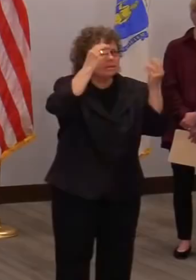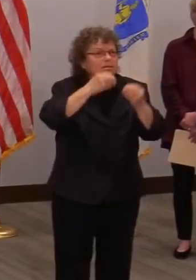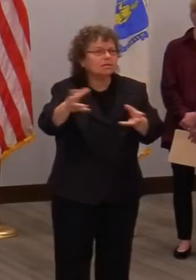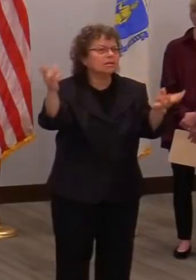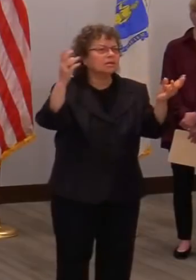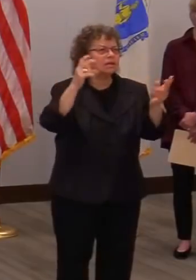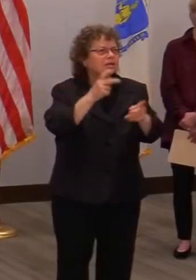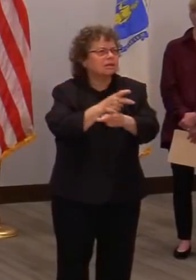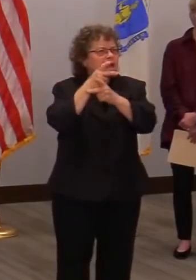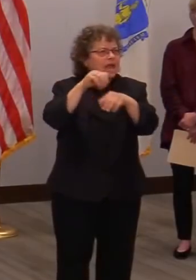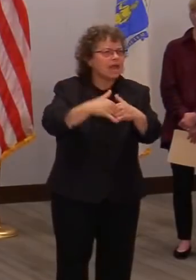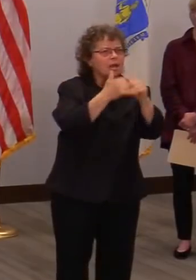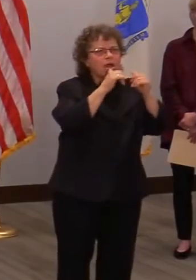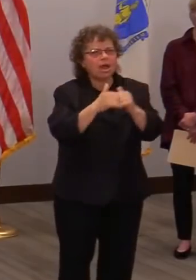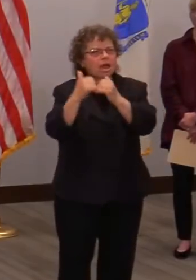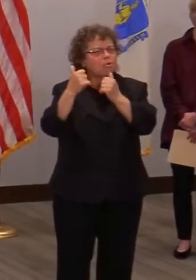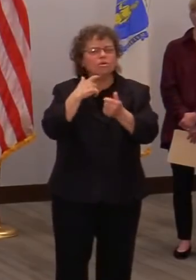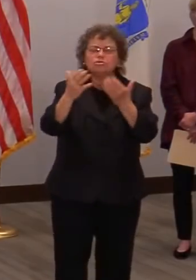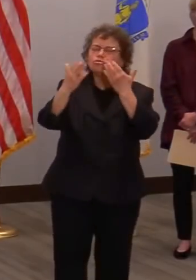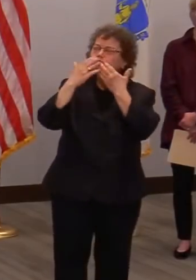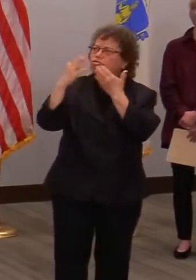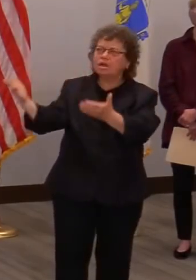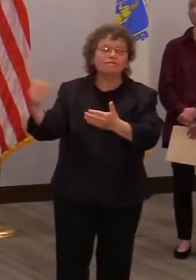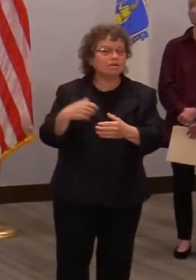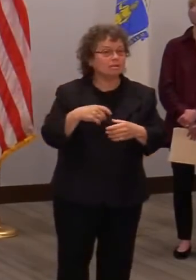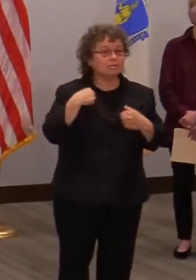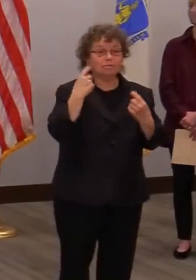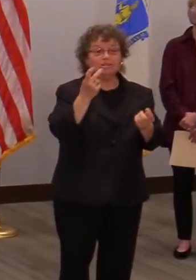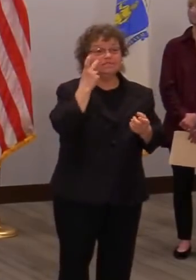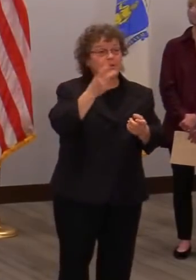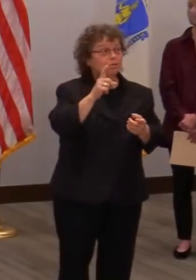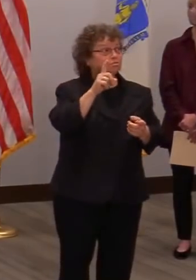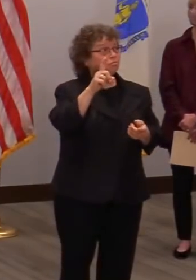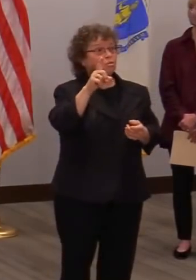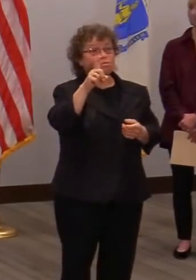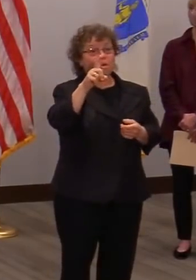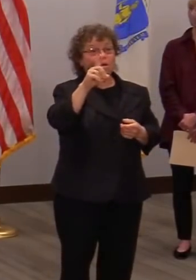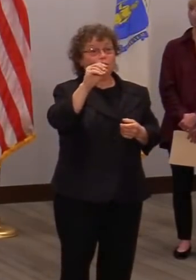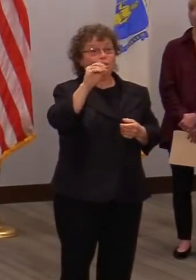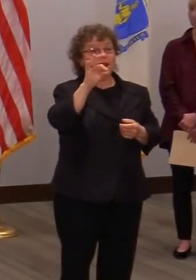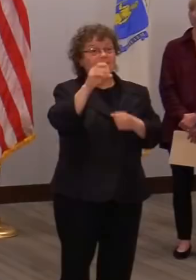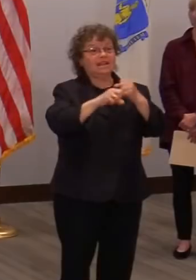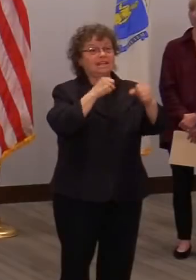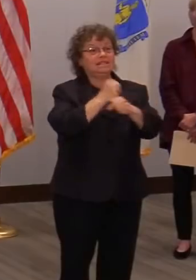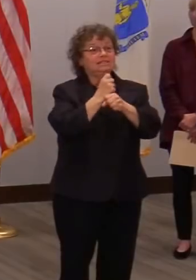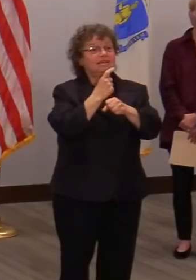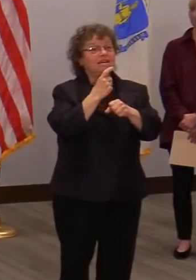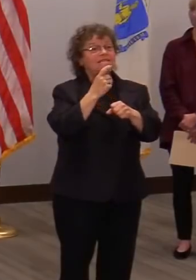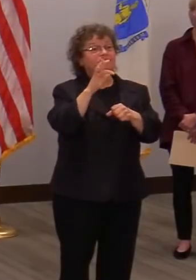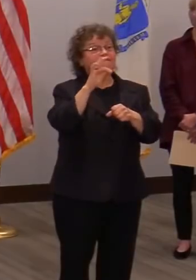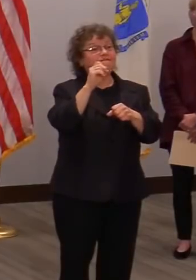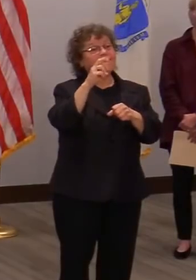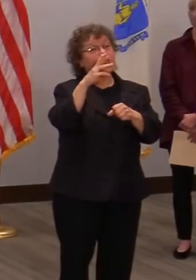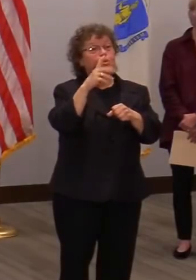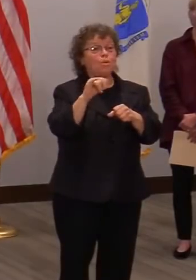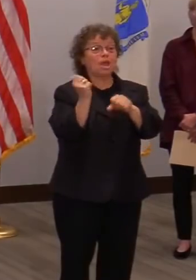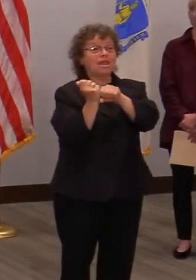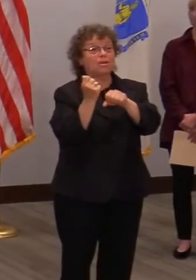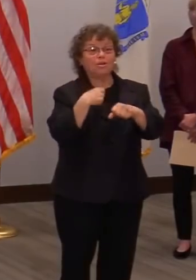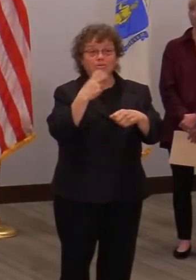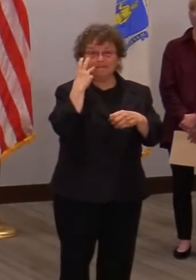And we've seen a lot of great things in 109 years, roughly, at Fenway Park. World